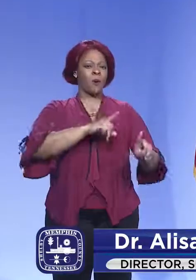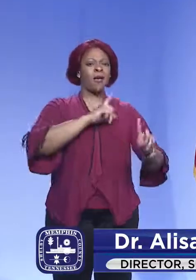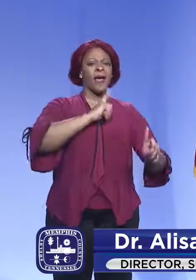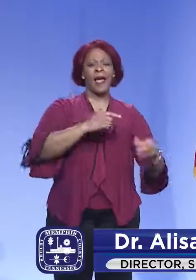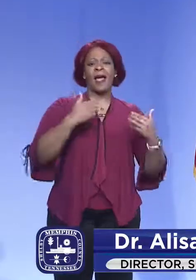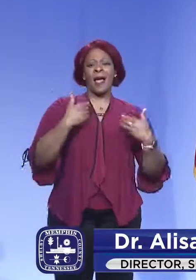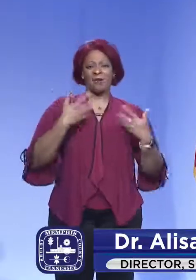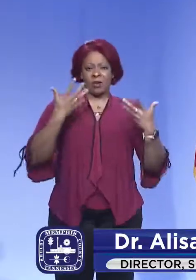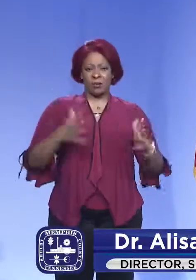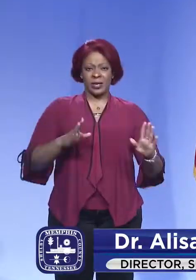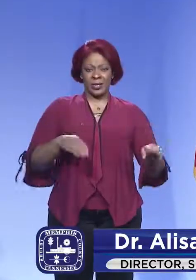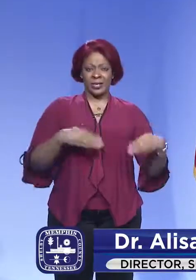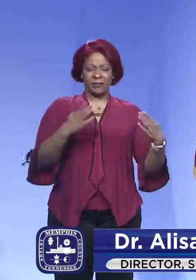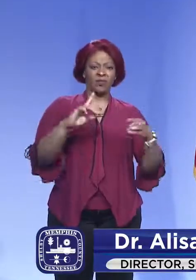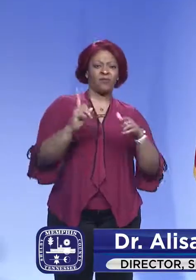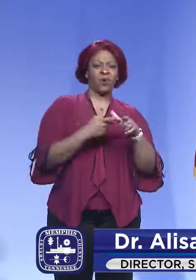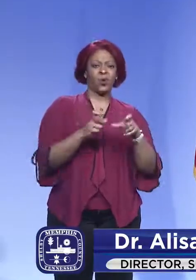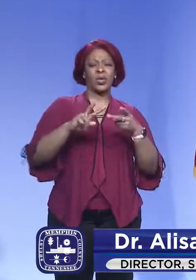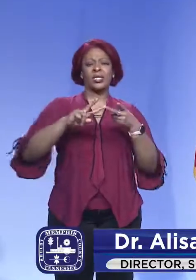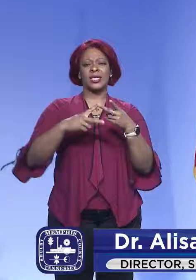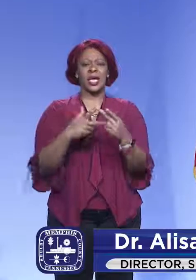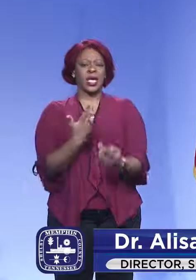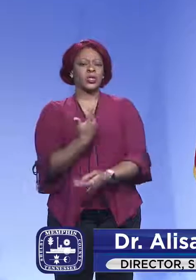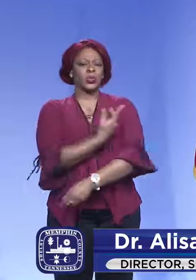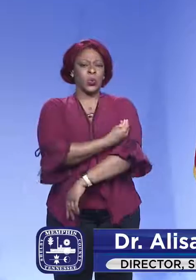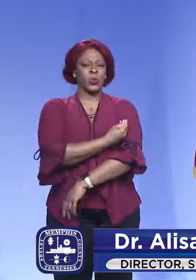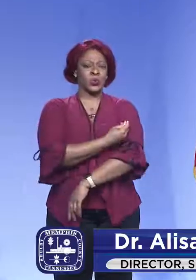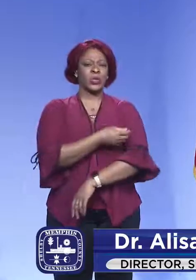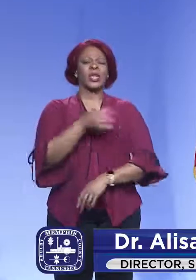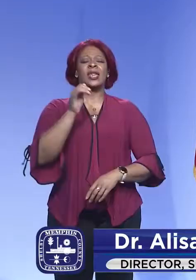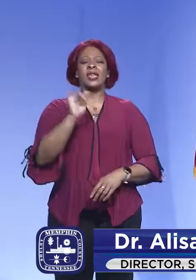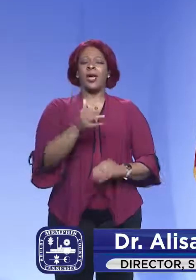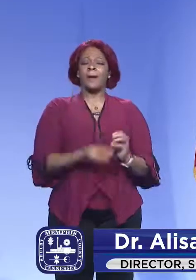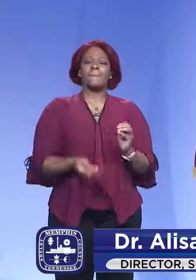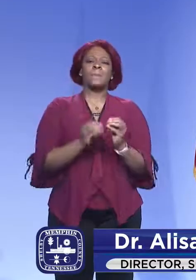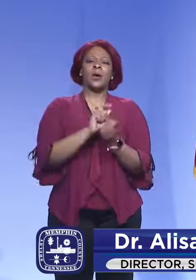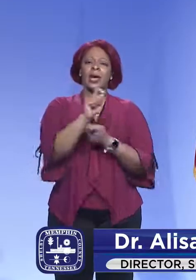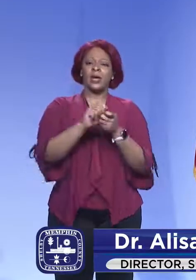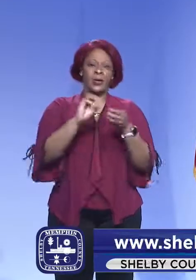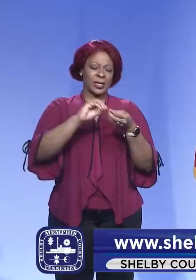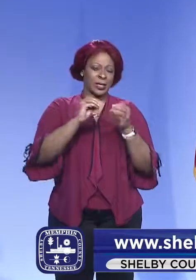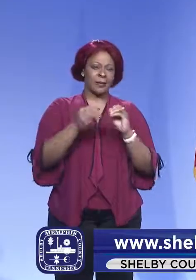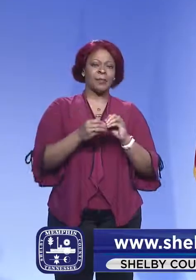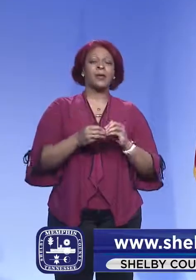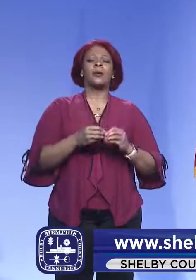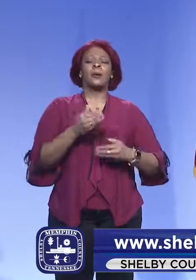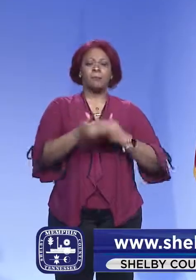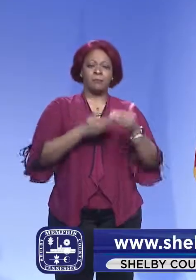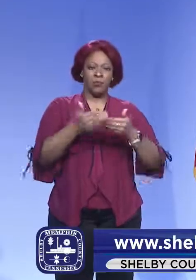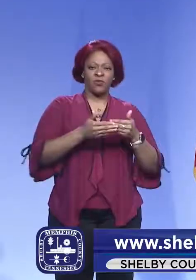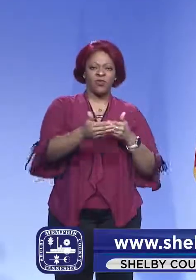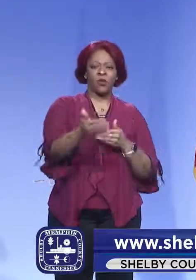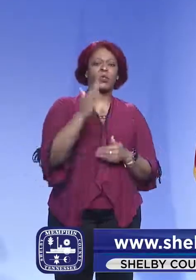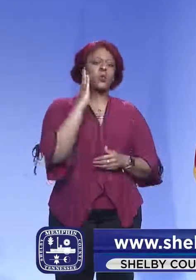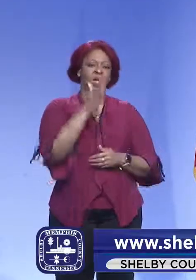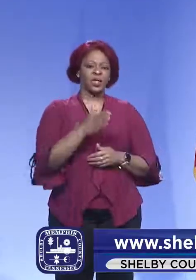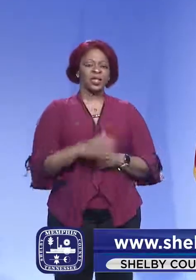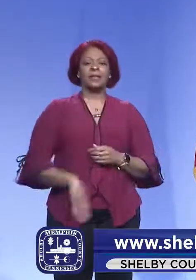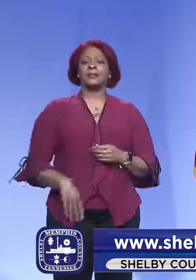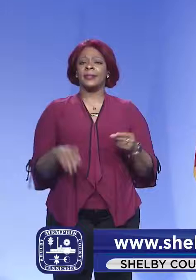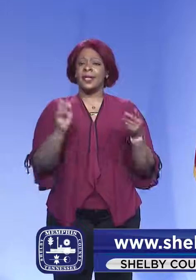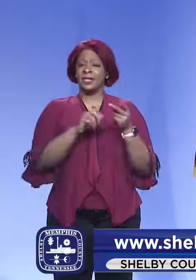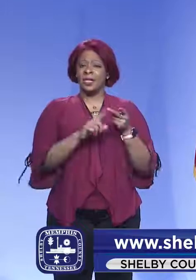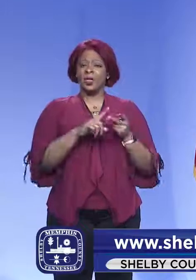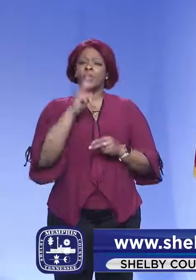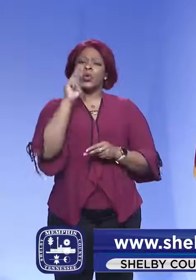having being given as first or second dose, so that will be a more accurate number moving forward. The other is when you